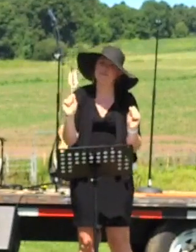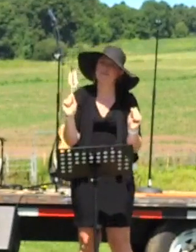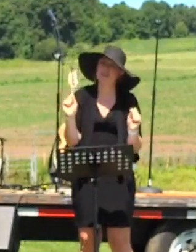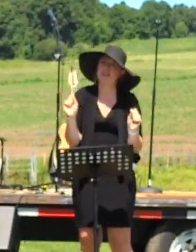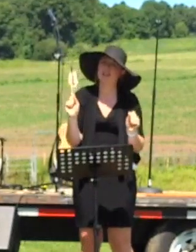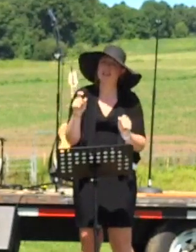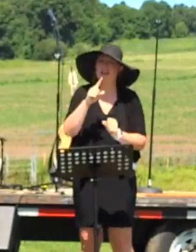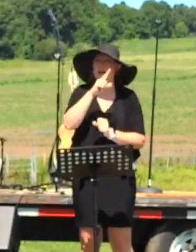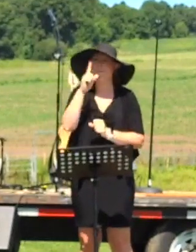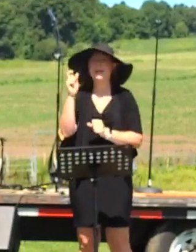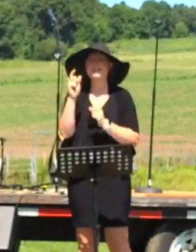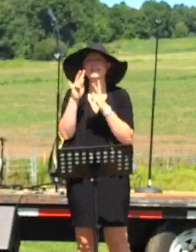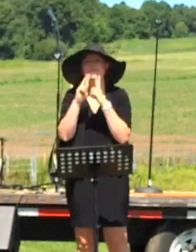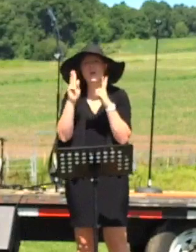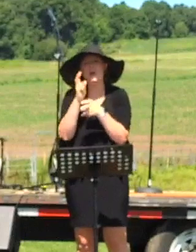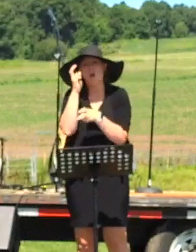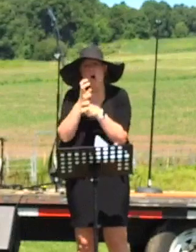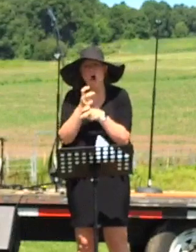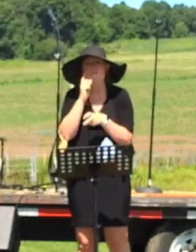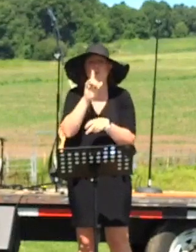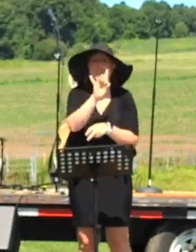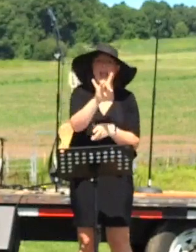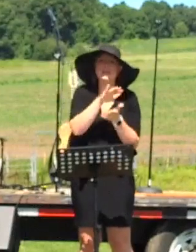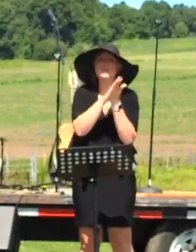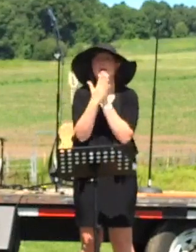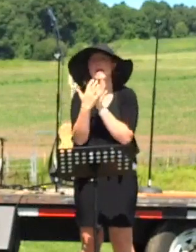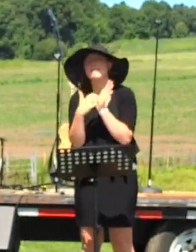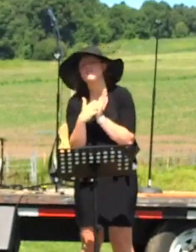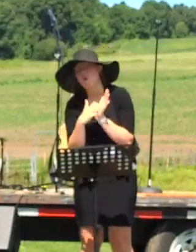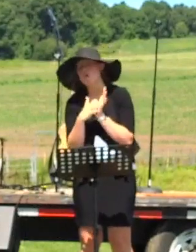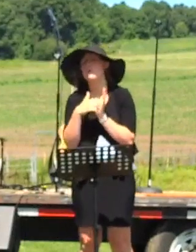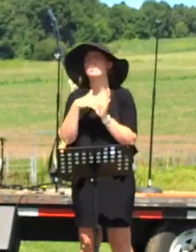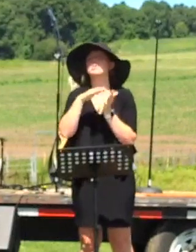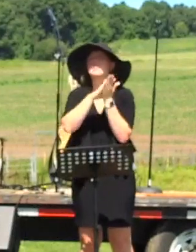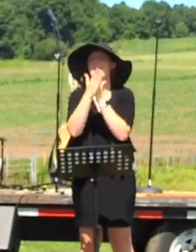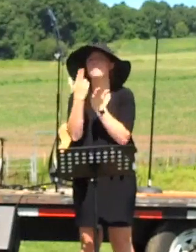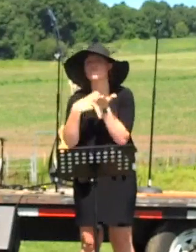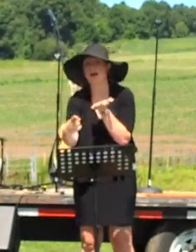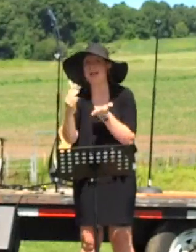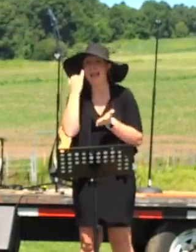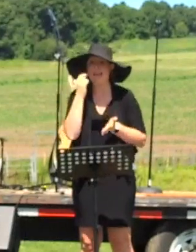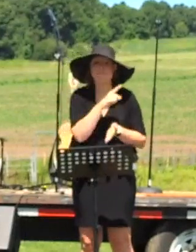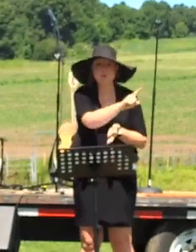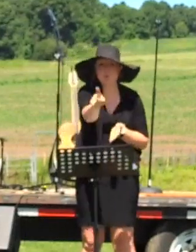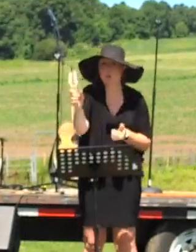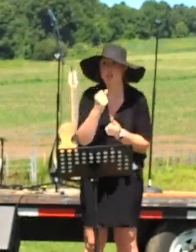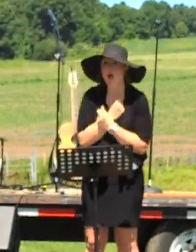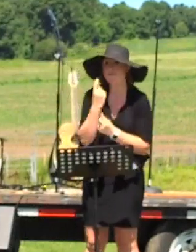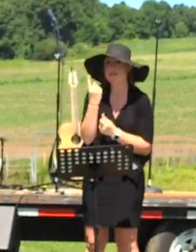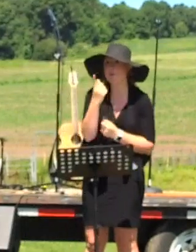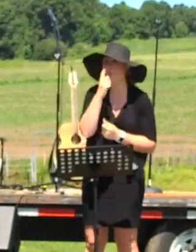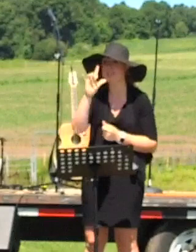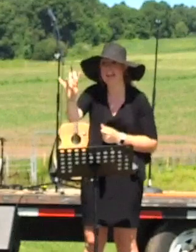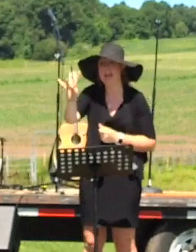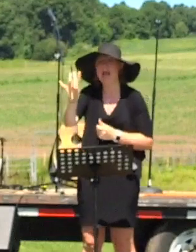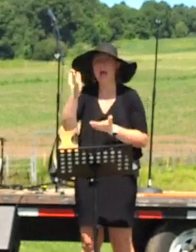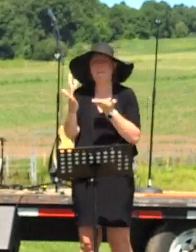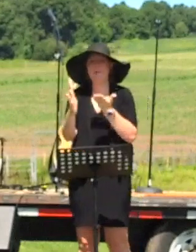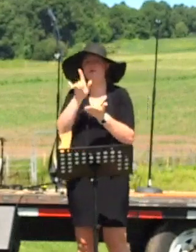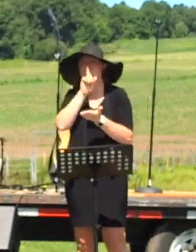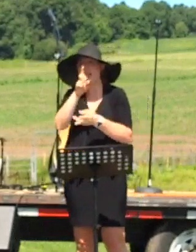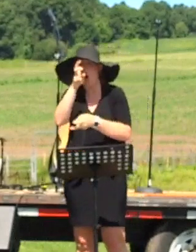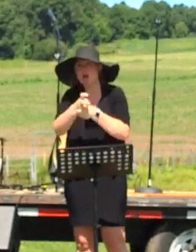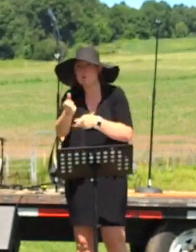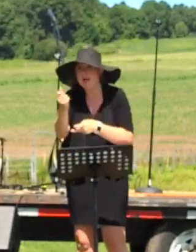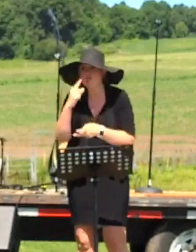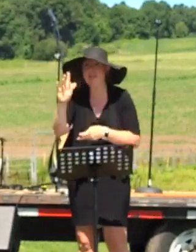Because it is difficult for them to be vulnerable and to be real. If you love an eight, it may be really hard to understand how they feel. And you